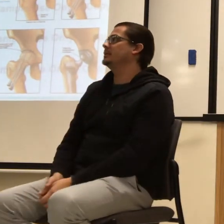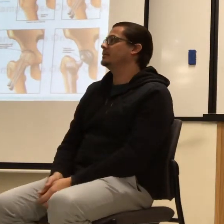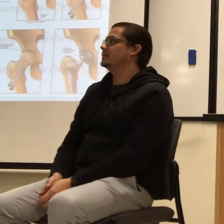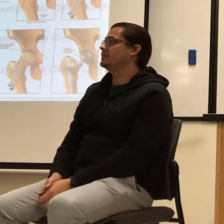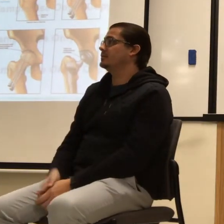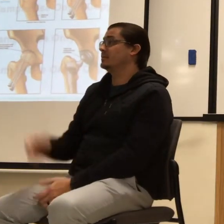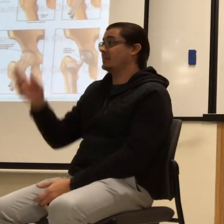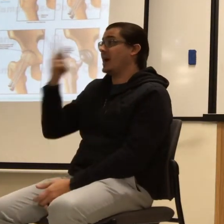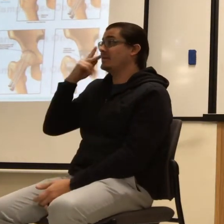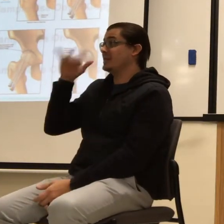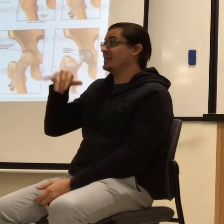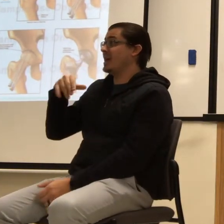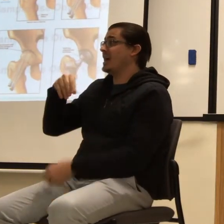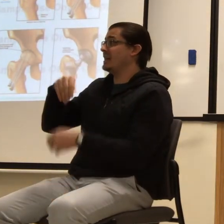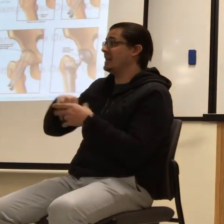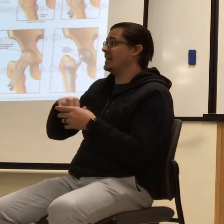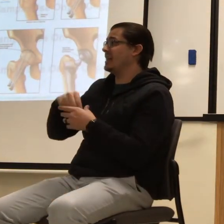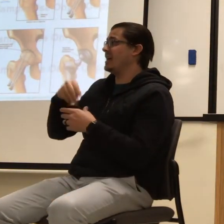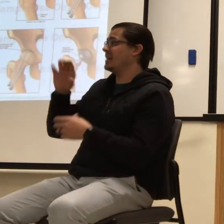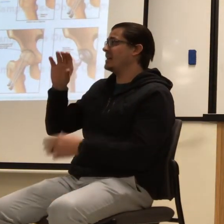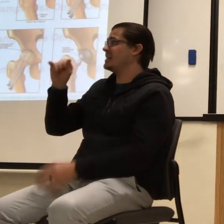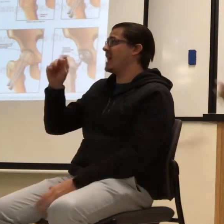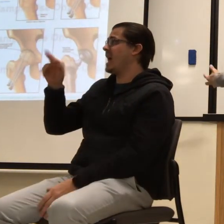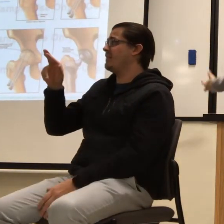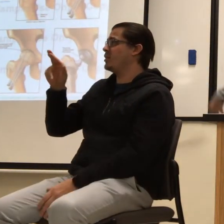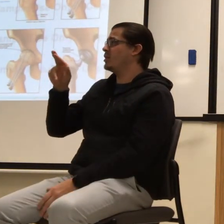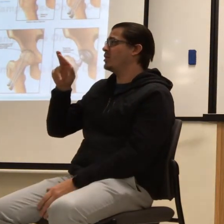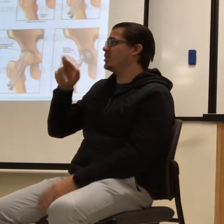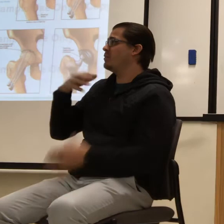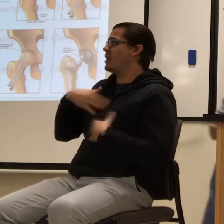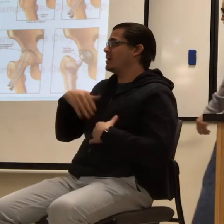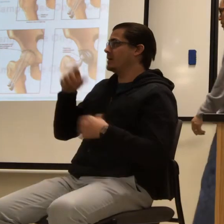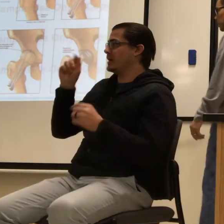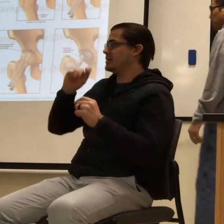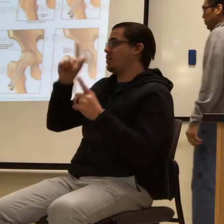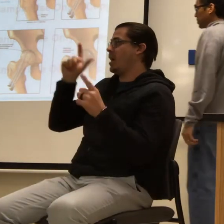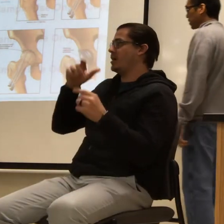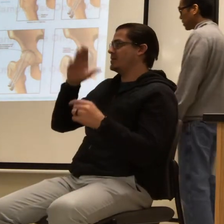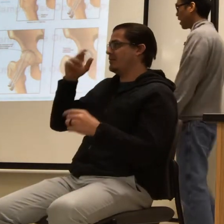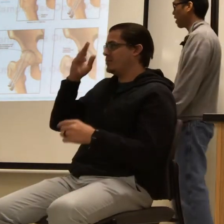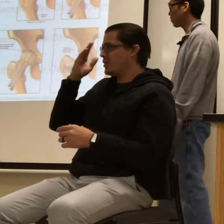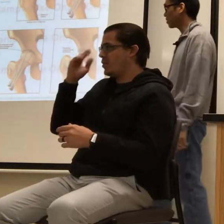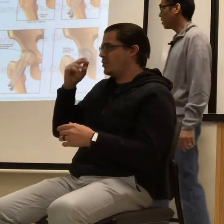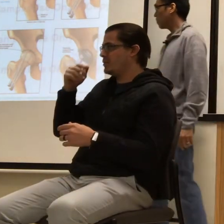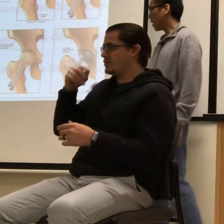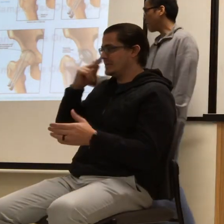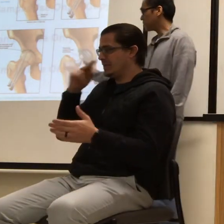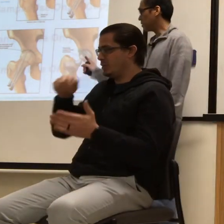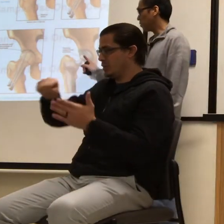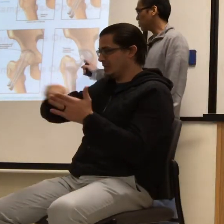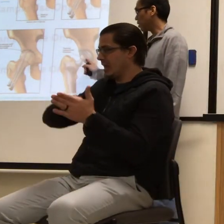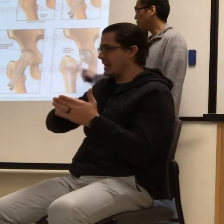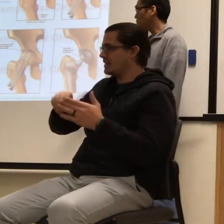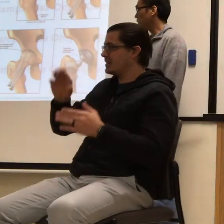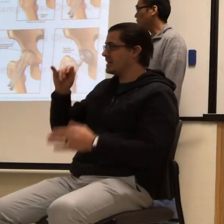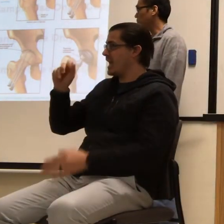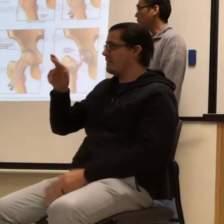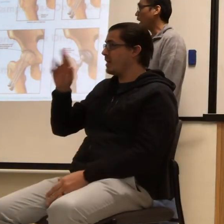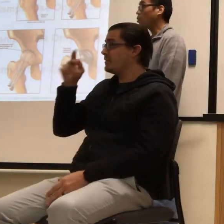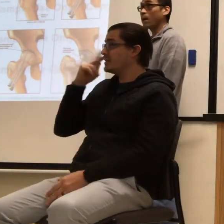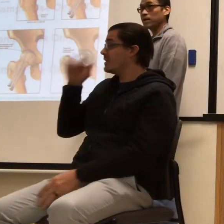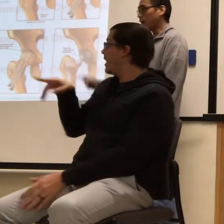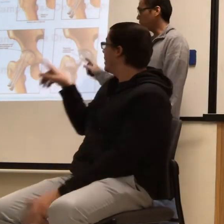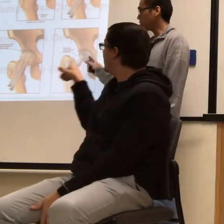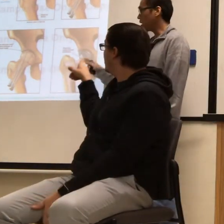And I've seen those in the cadavers when I dissect them. It's kind of a surprise. You don't know what you're going to see when you dissect a cadaver. But I have seen those.